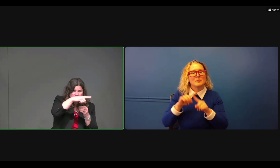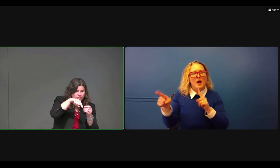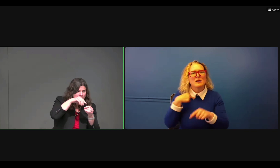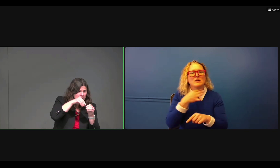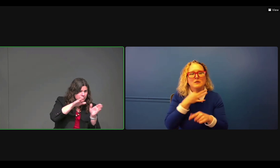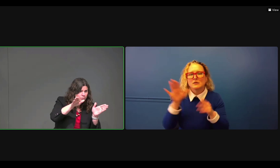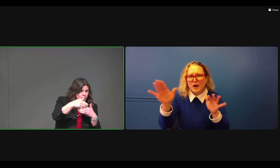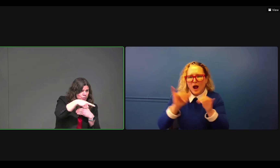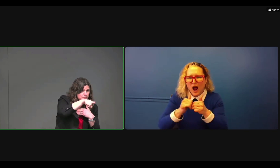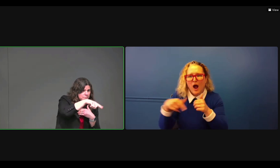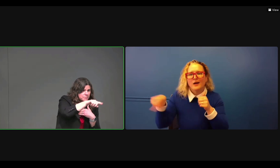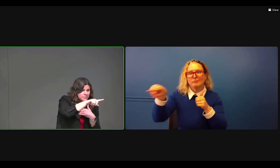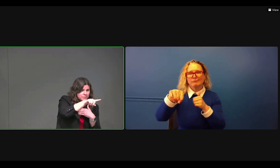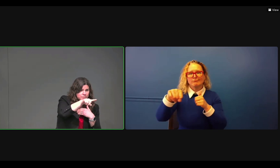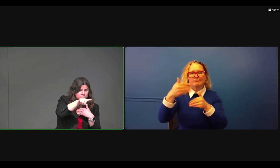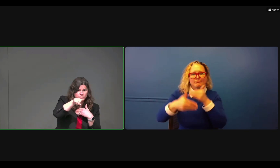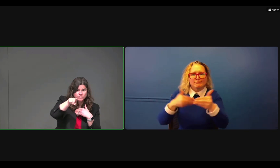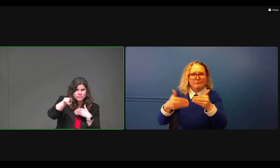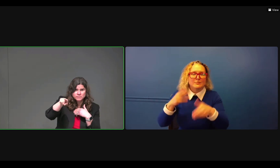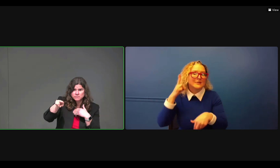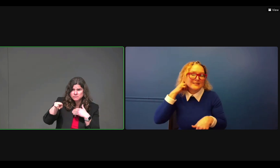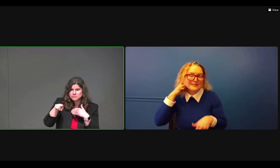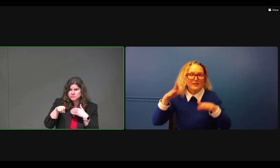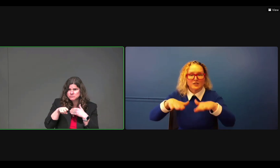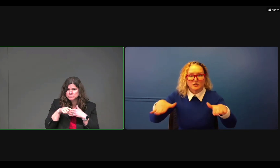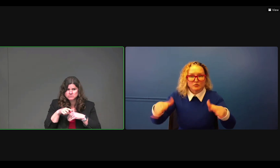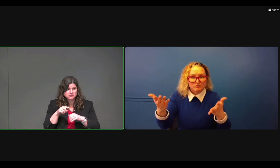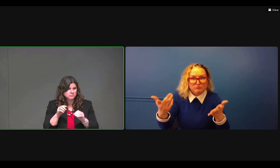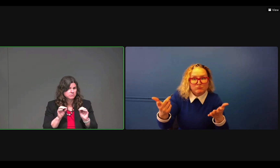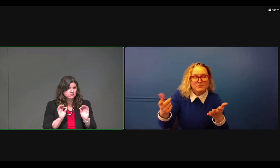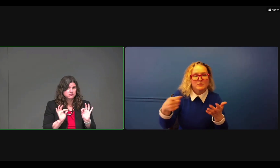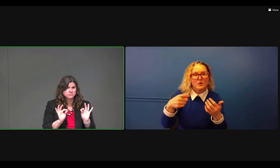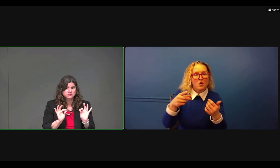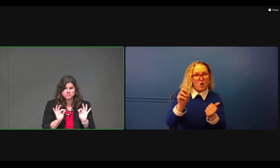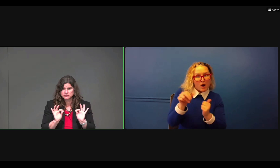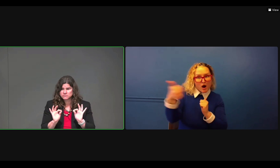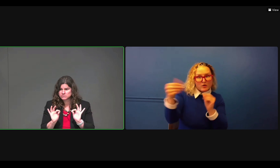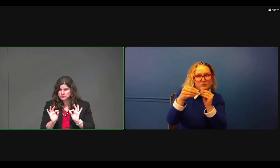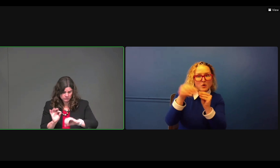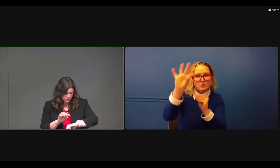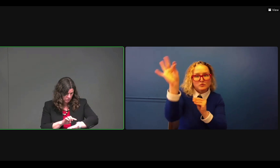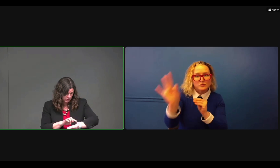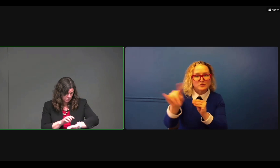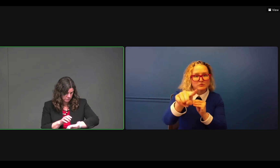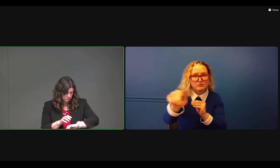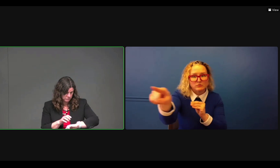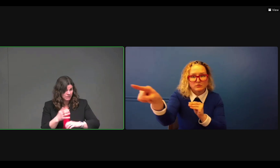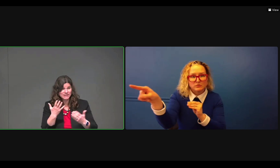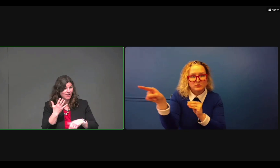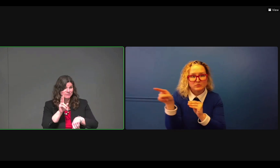your topic was quite wonderful and interesting. Any other questions from the room here while we have